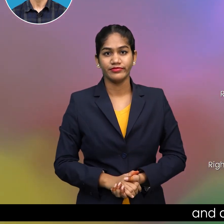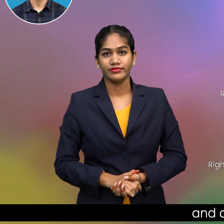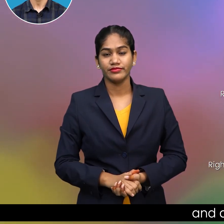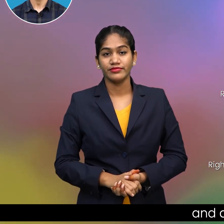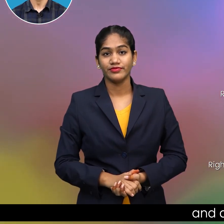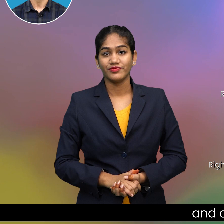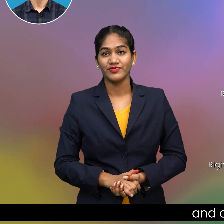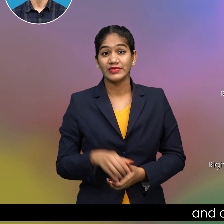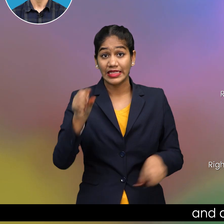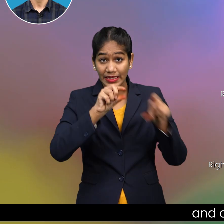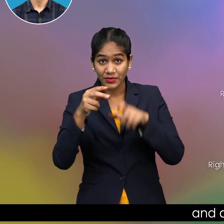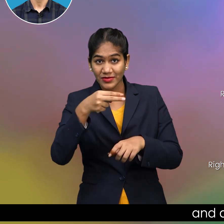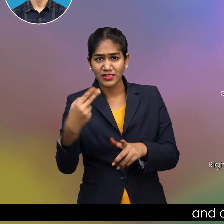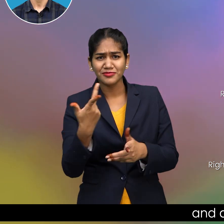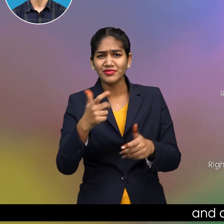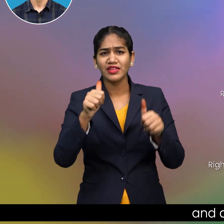and aldosterone.